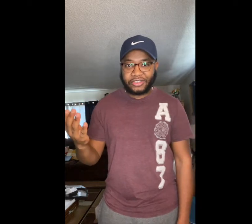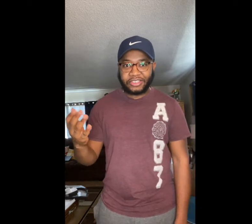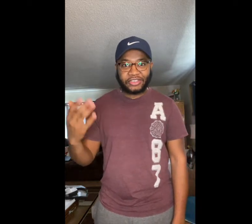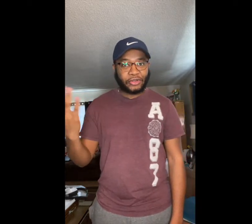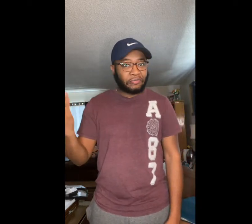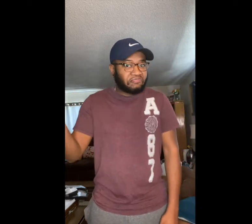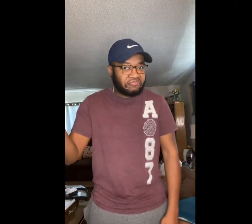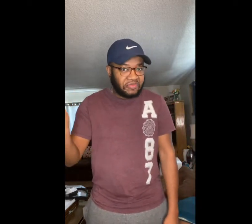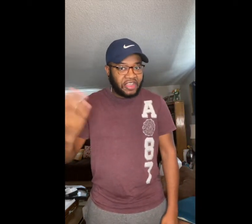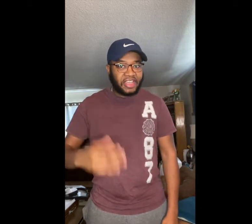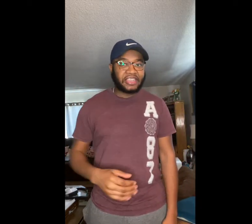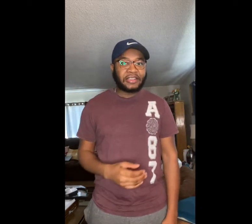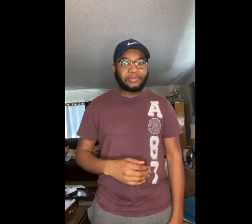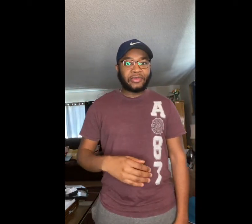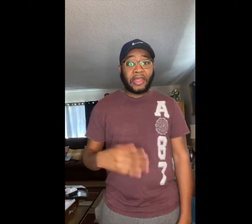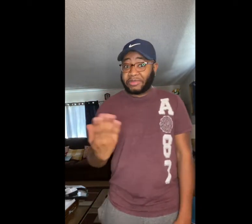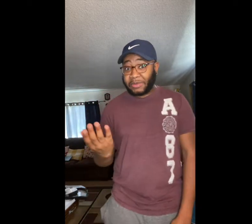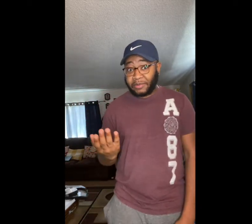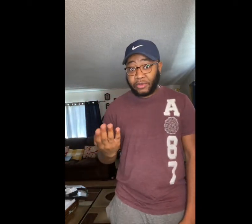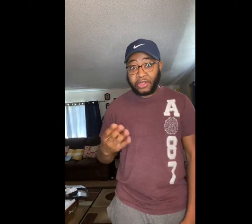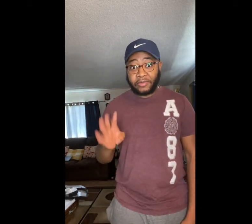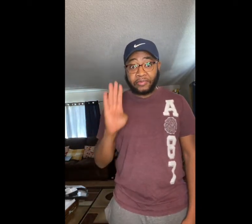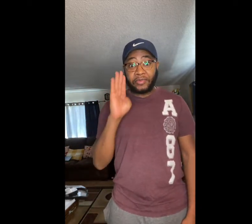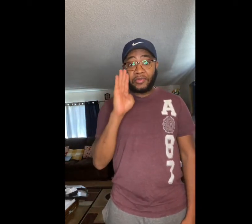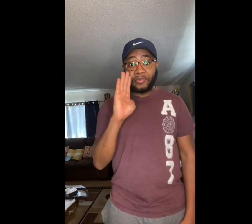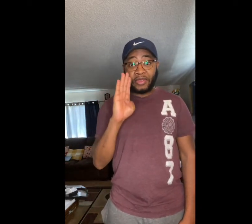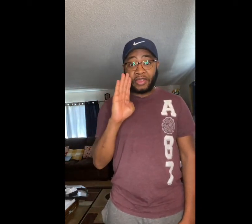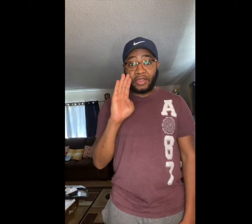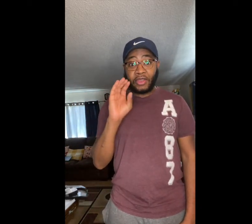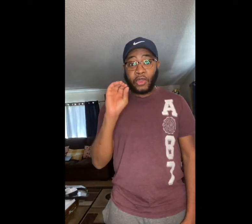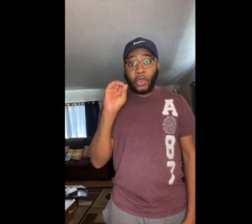So, example, I'm spelling book.